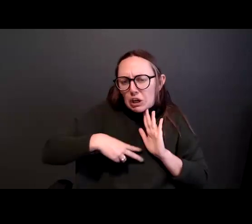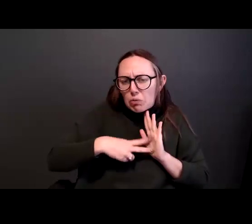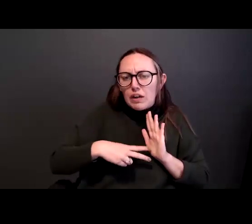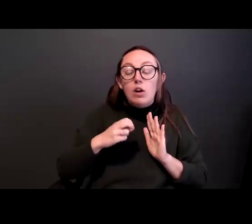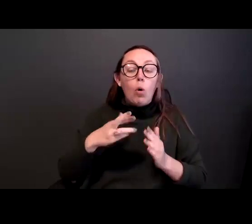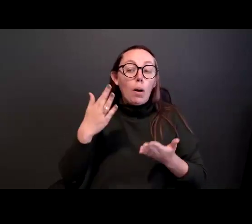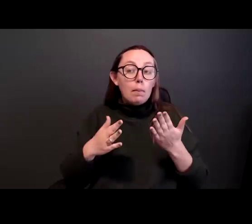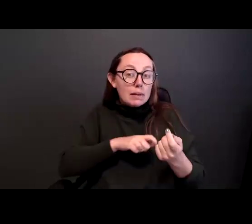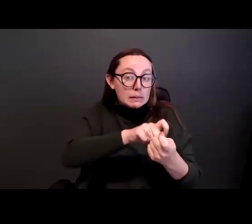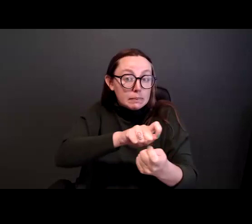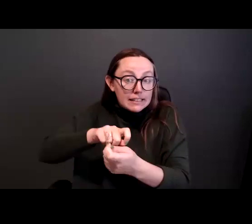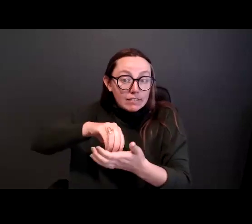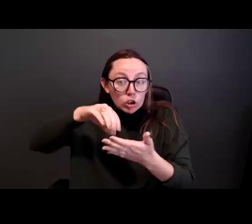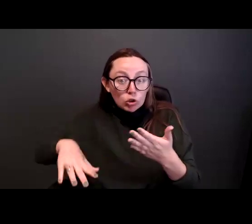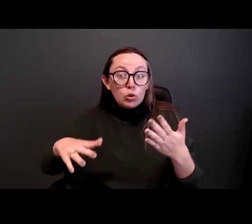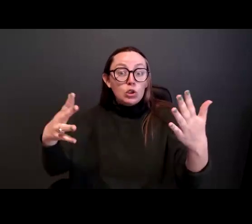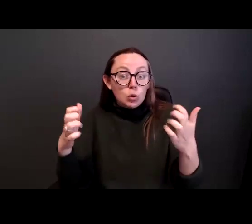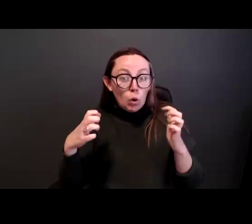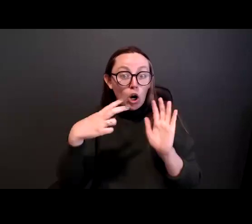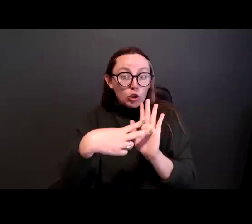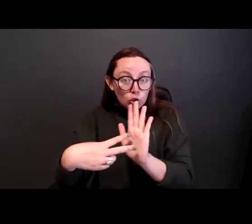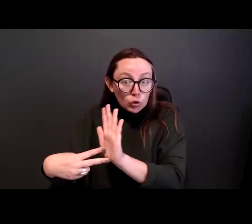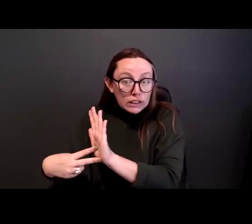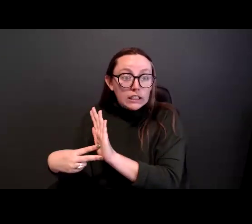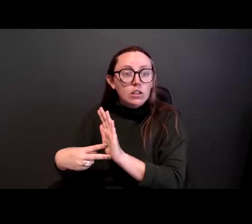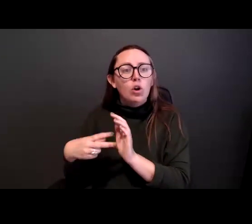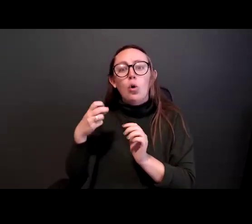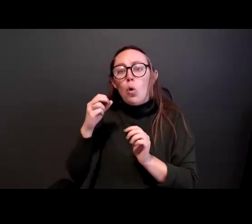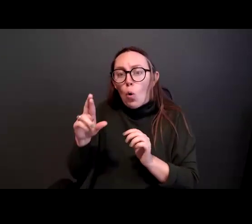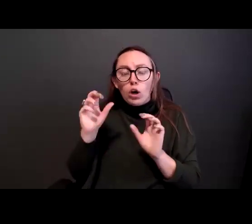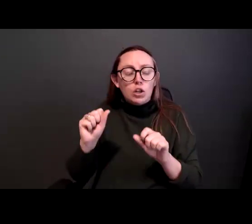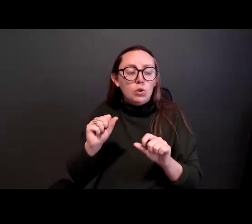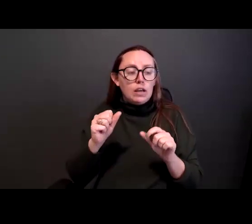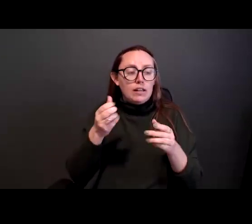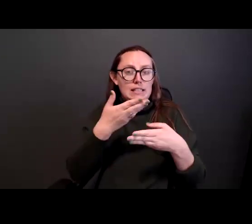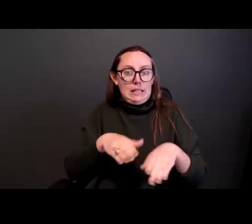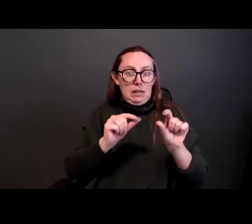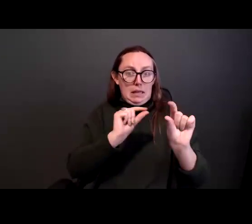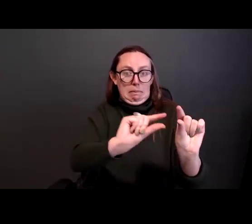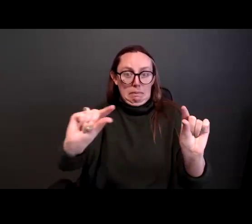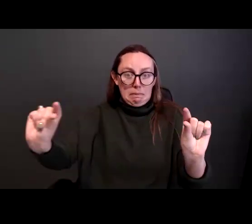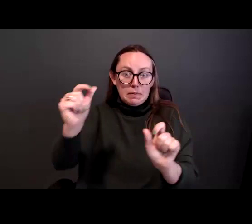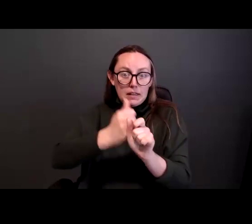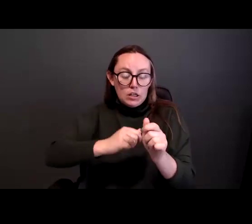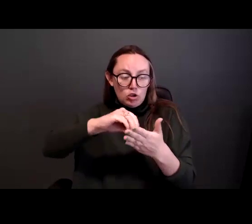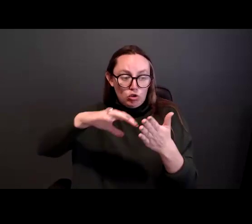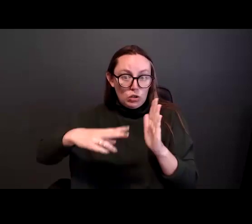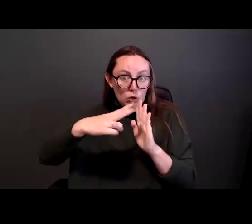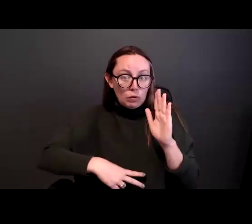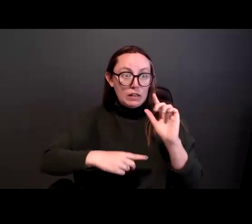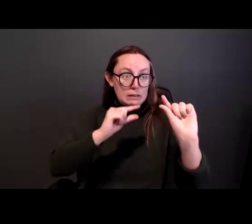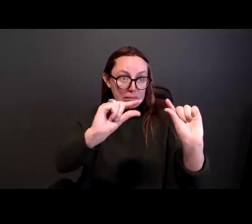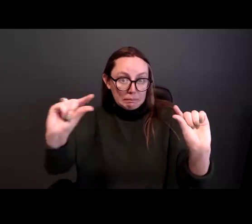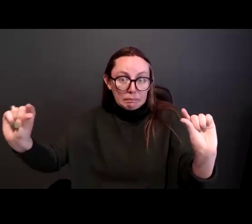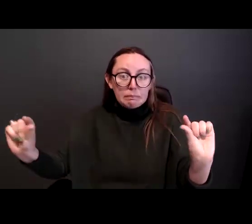that. Or you can split it up amongst the students if that's something that you typically do. But that's a first step to just hearing the piece out loud. And especially